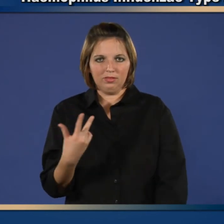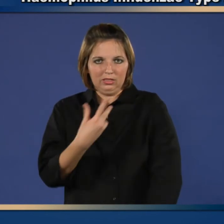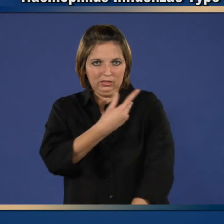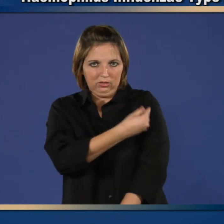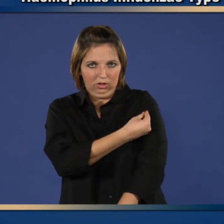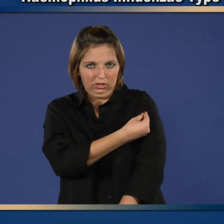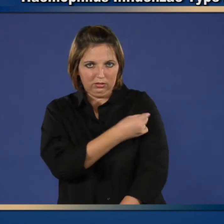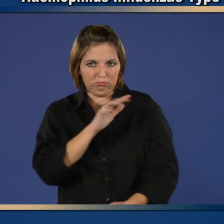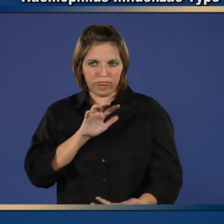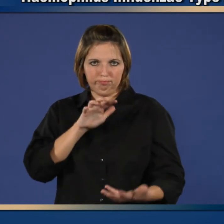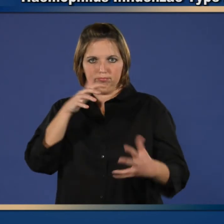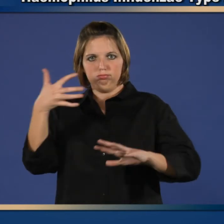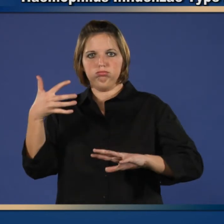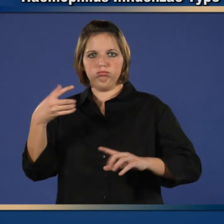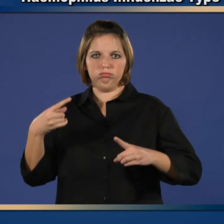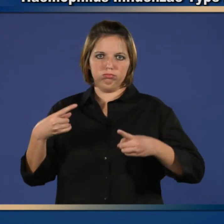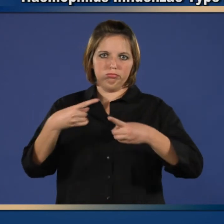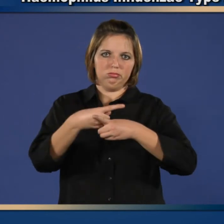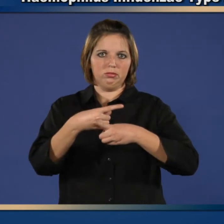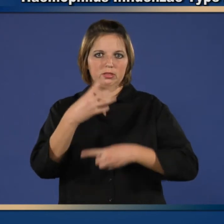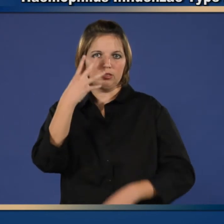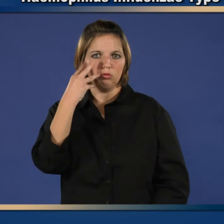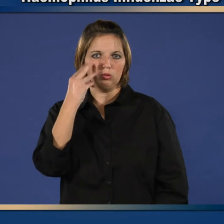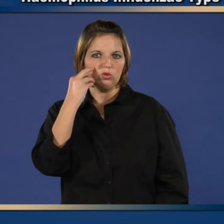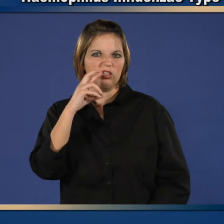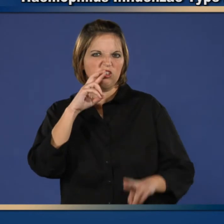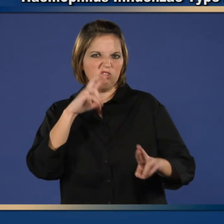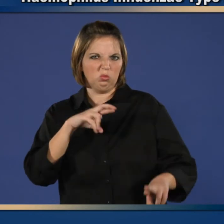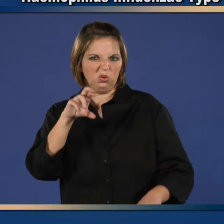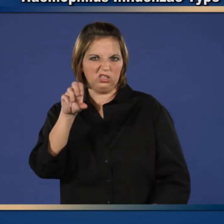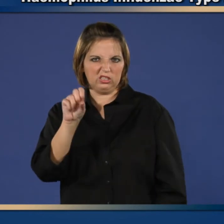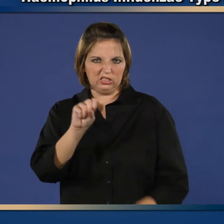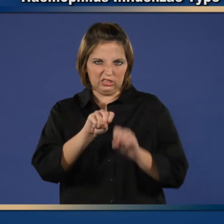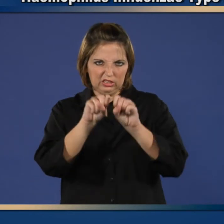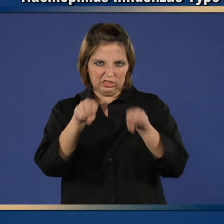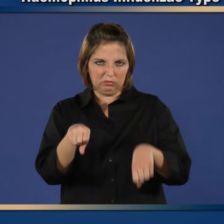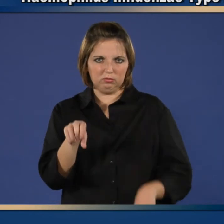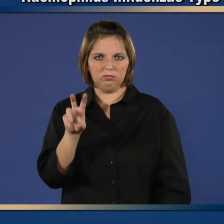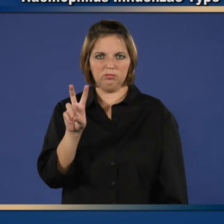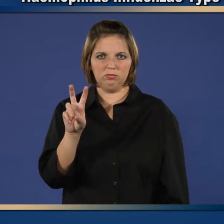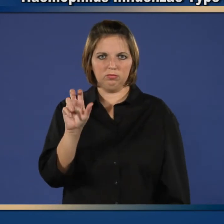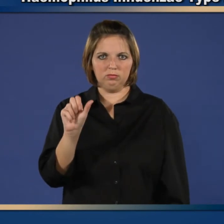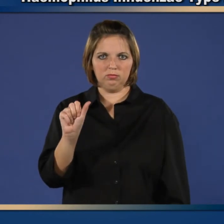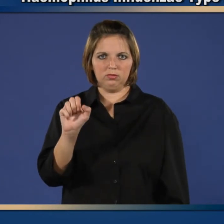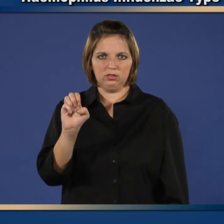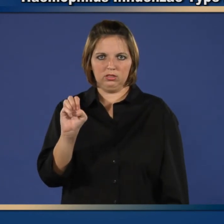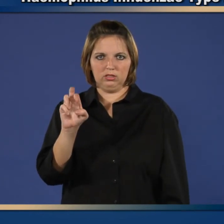Adverse Event Reporting System form, or VAERS.